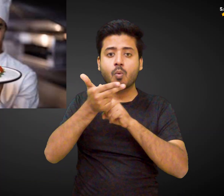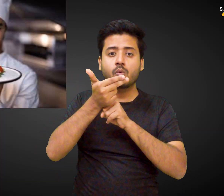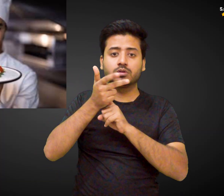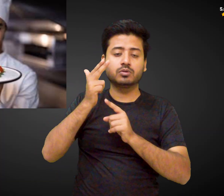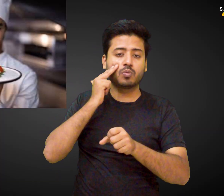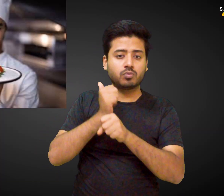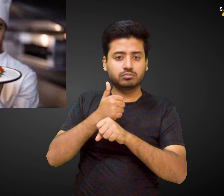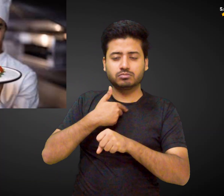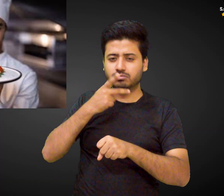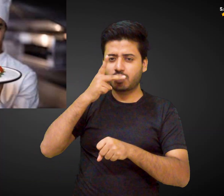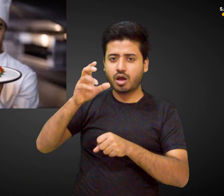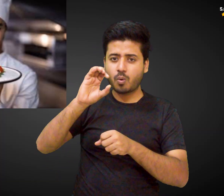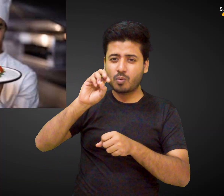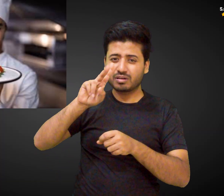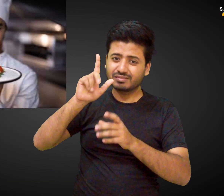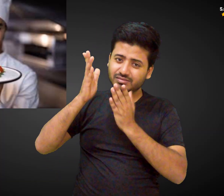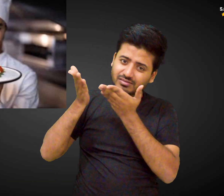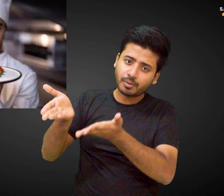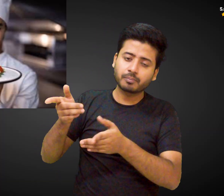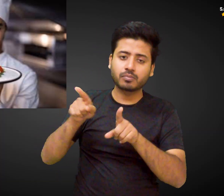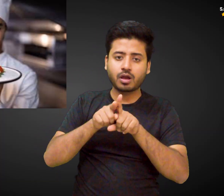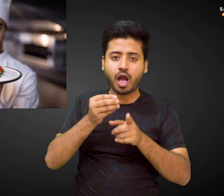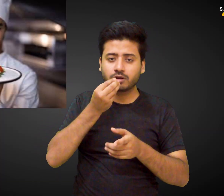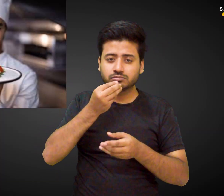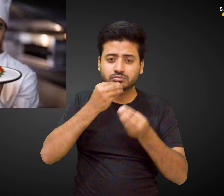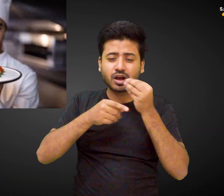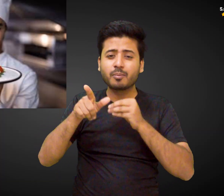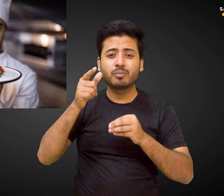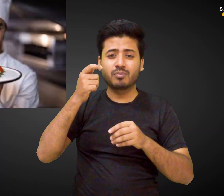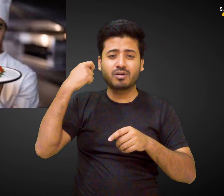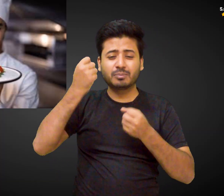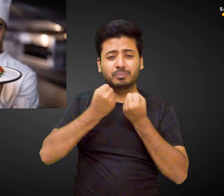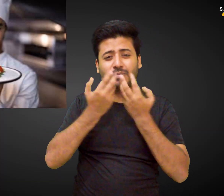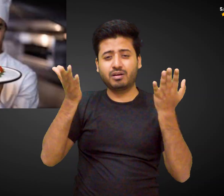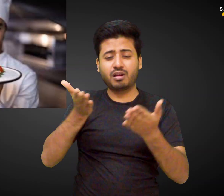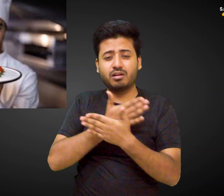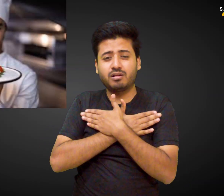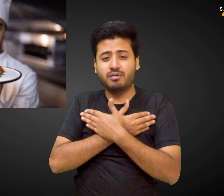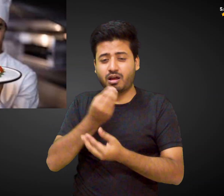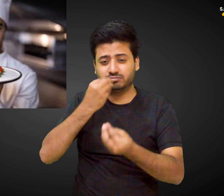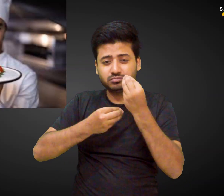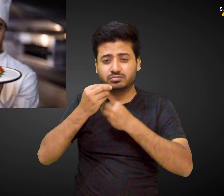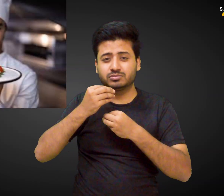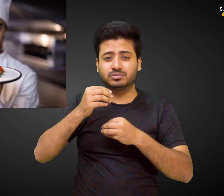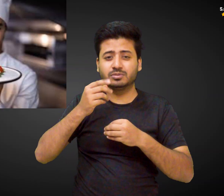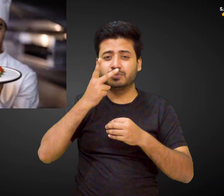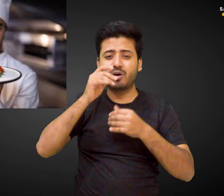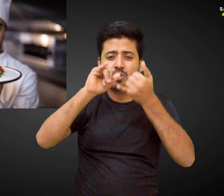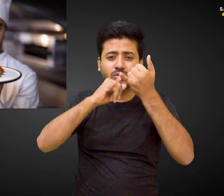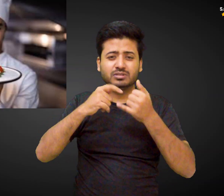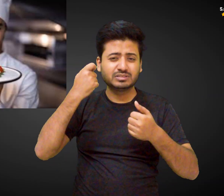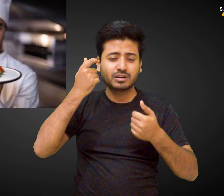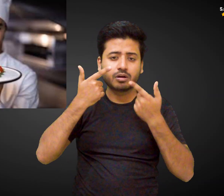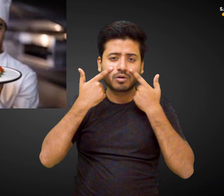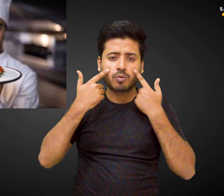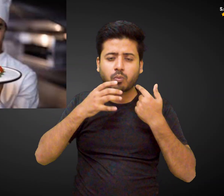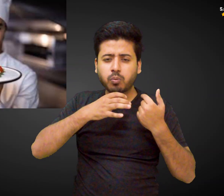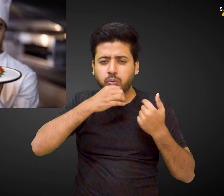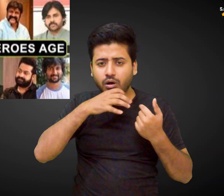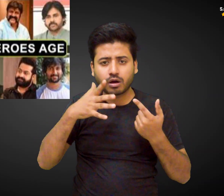use olive oil are more likely to be physically active. Regular exercise boosts circulation, which helps nourish skin cells and